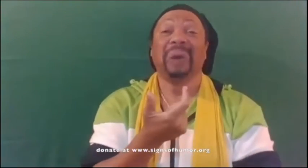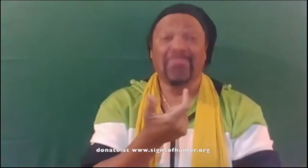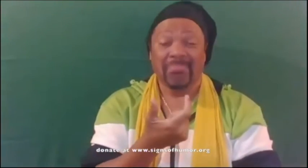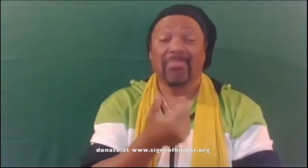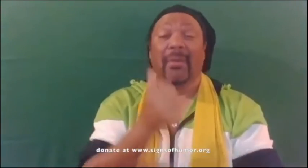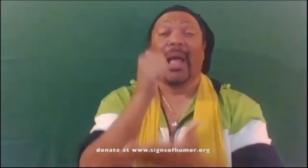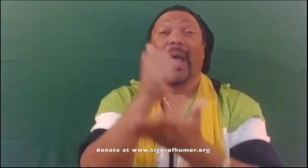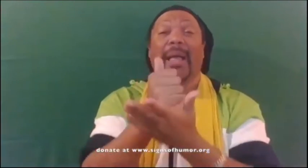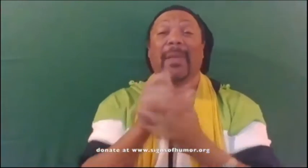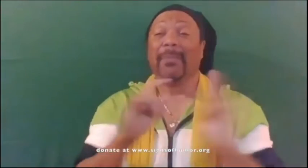Amen."